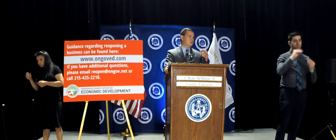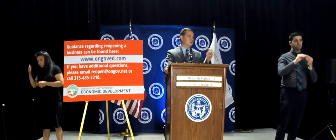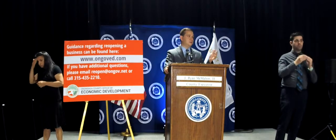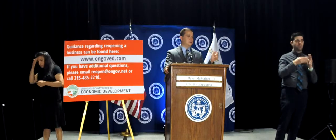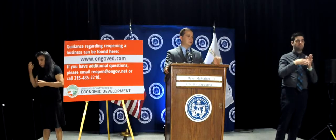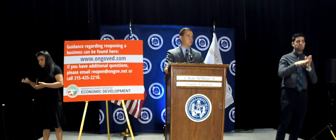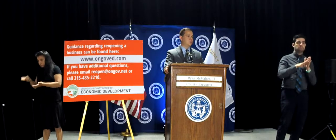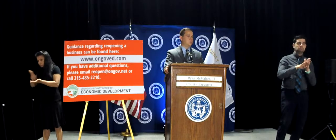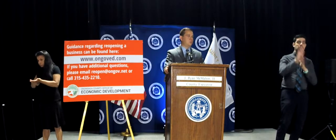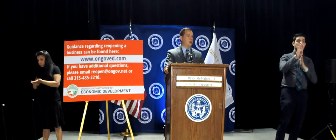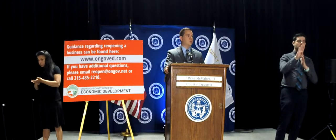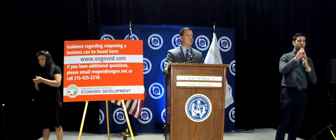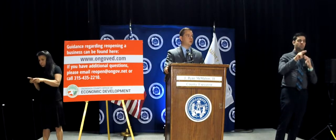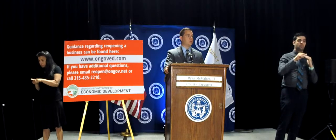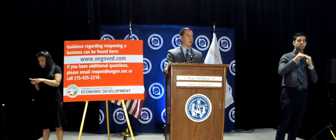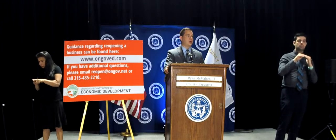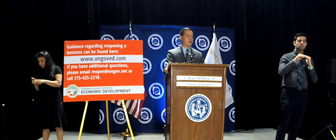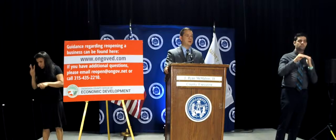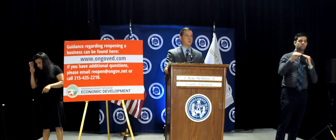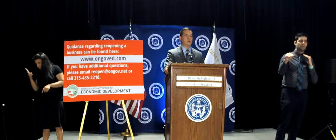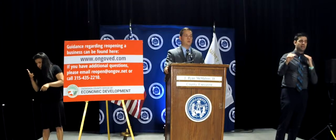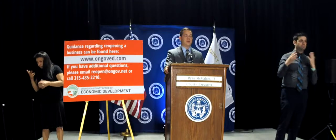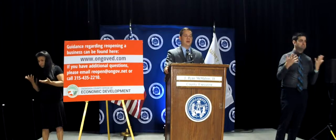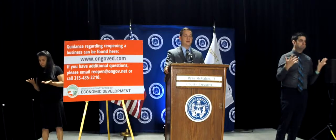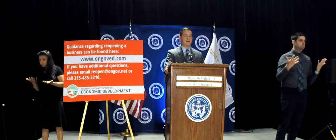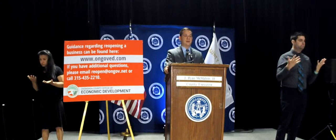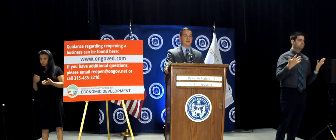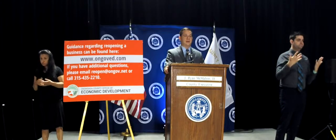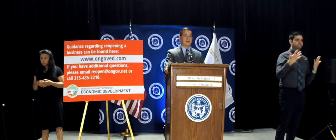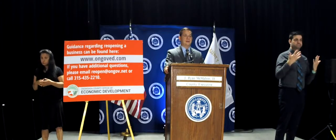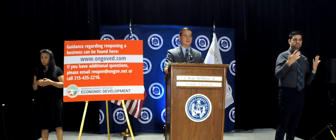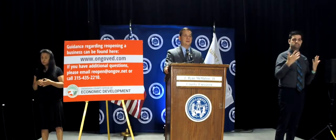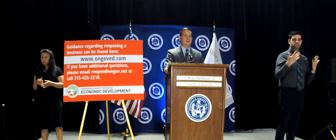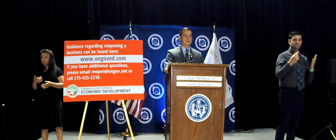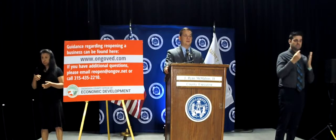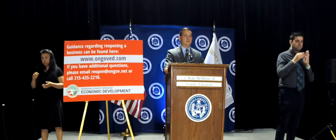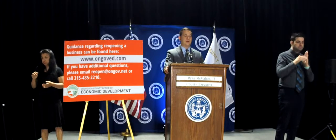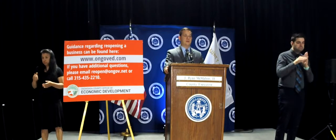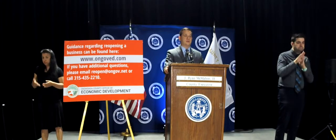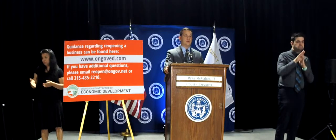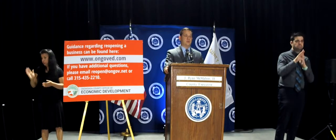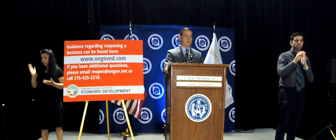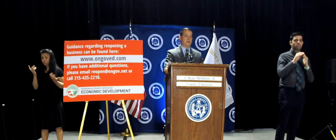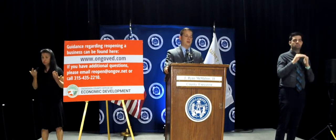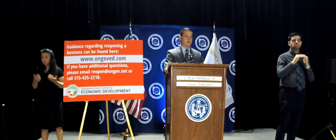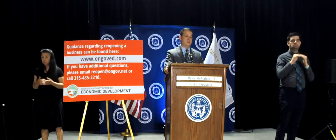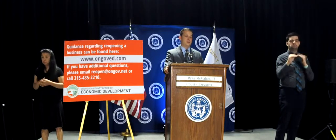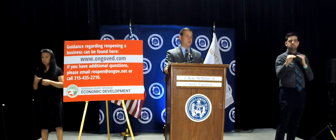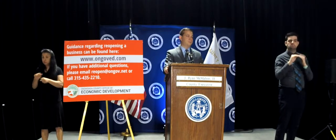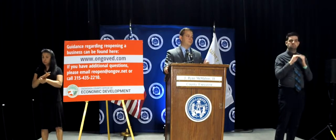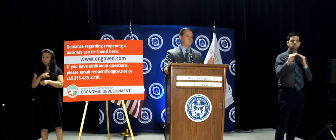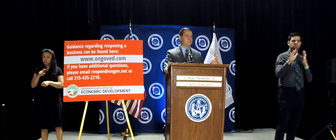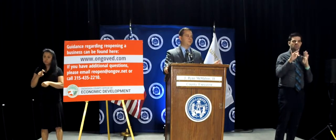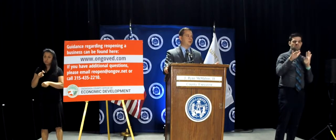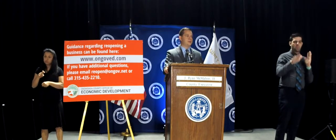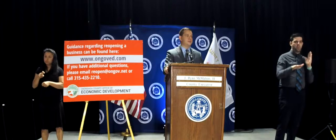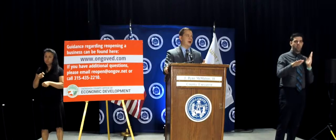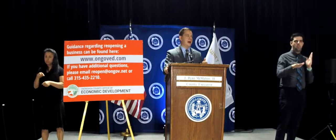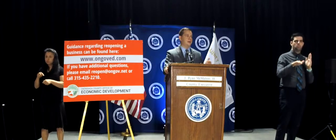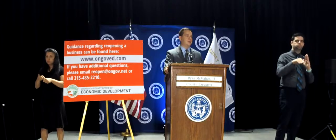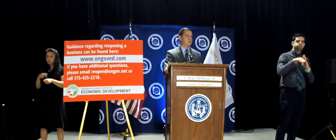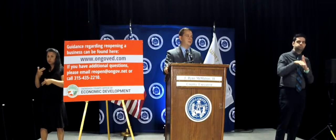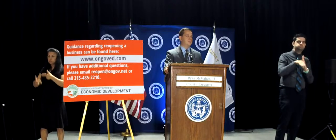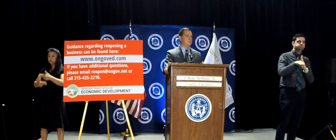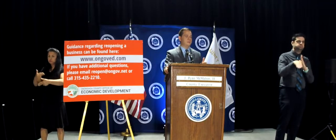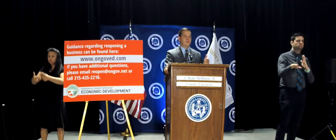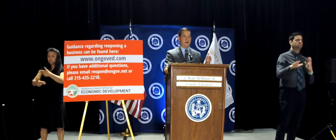flat, why don't you? We can't. The virus is going to be here until it's